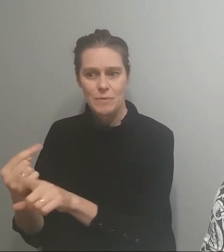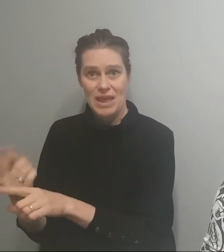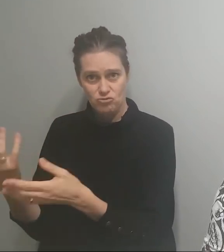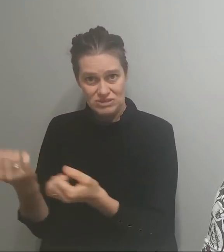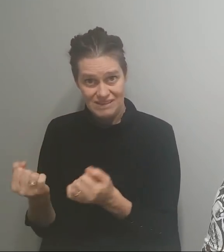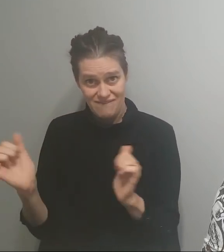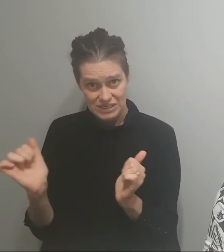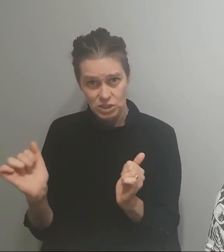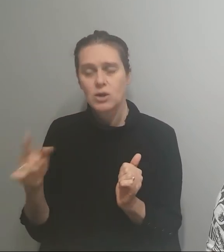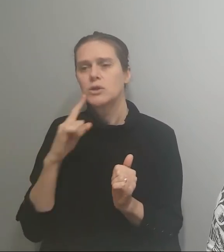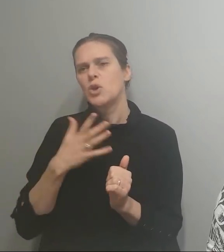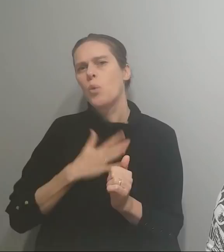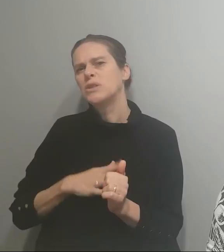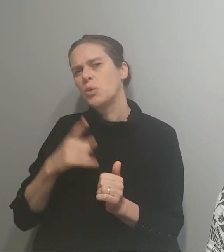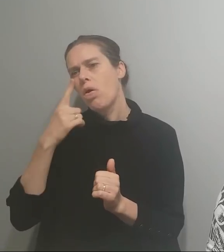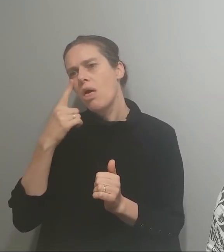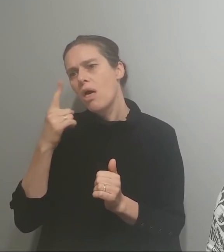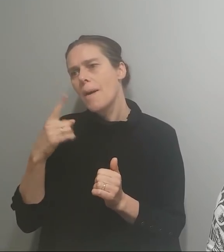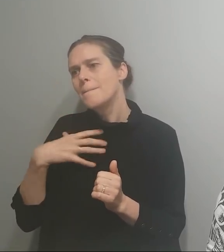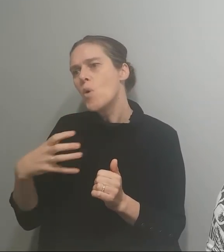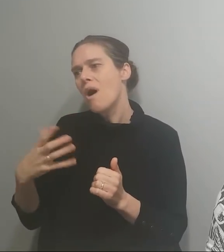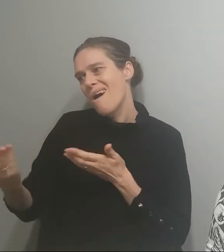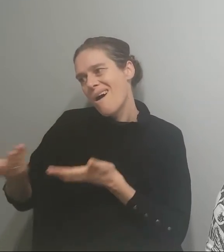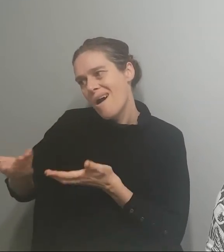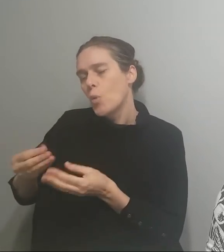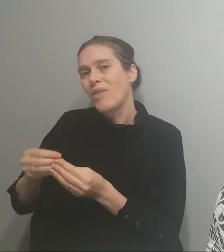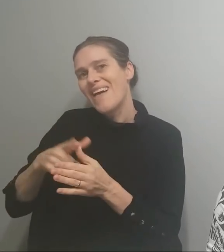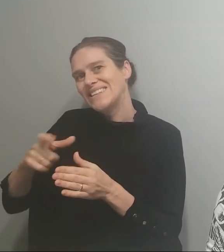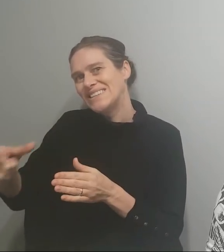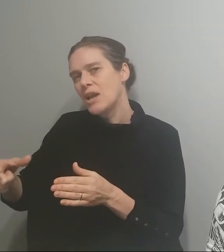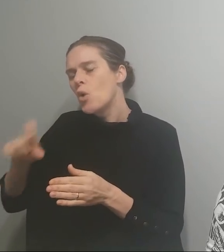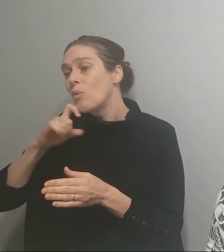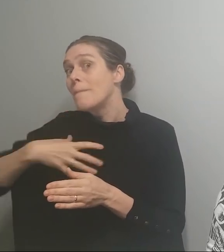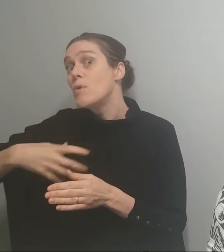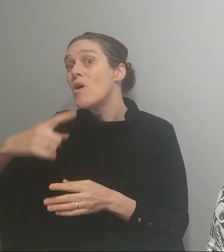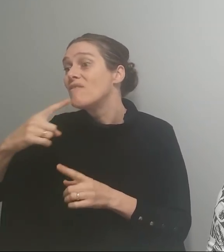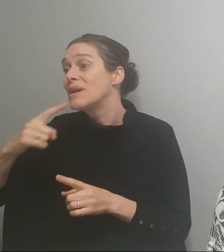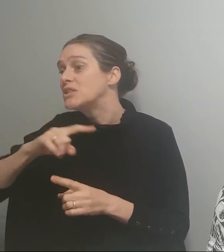we will come back with more information about that before the end of June.